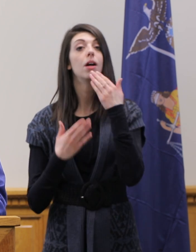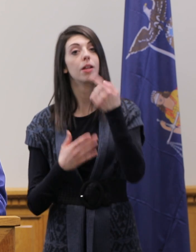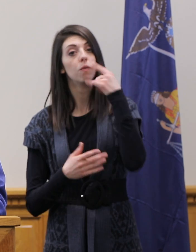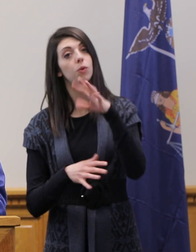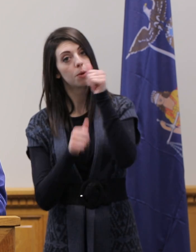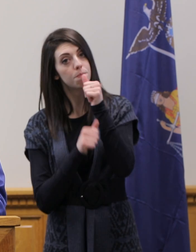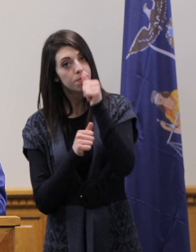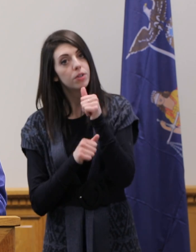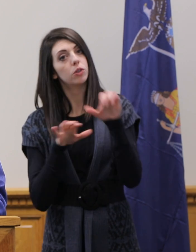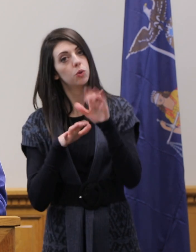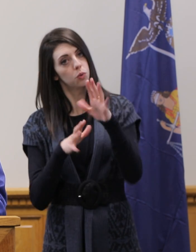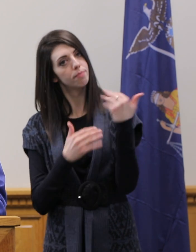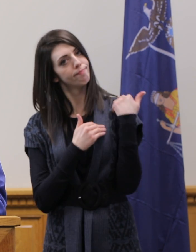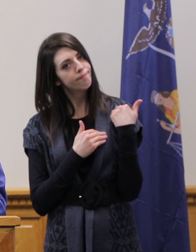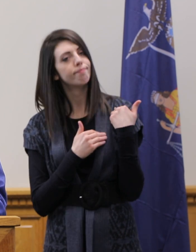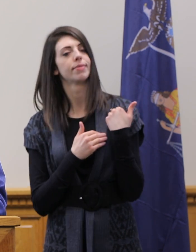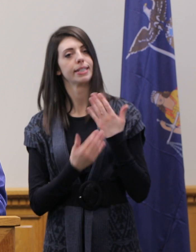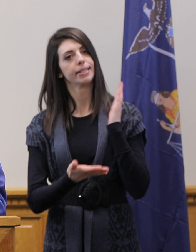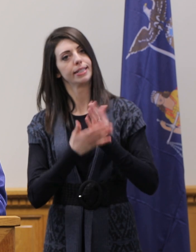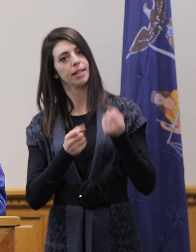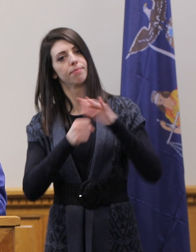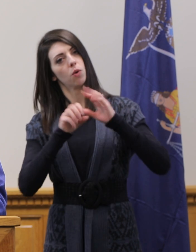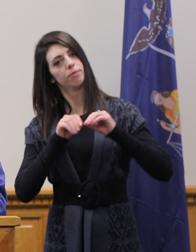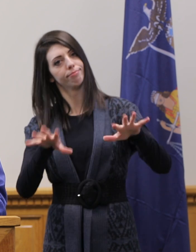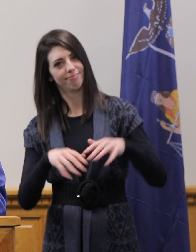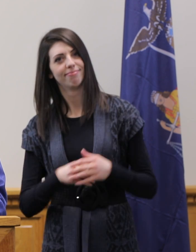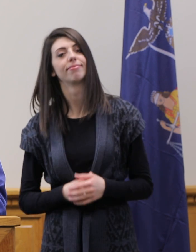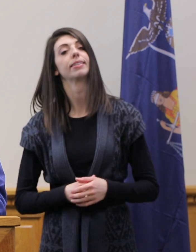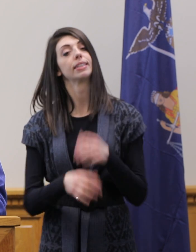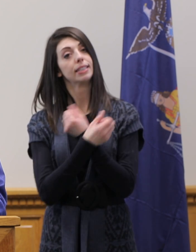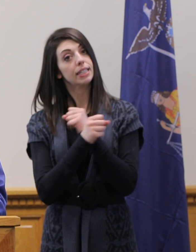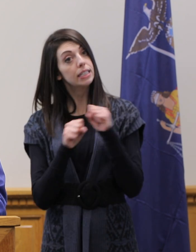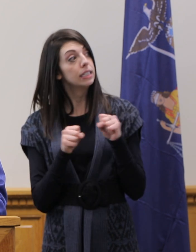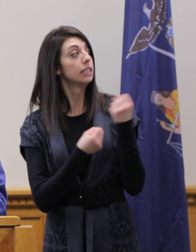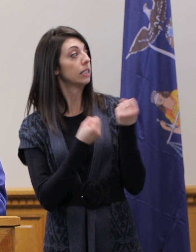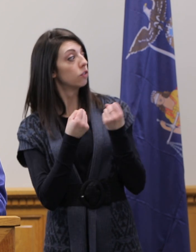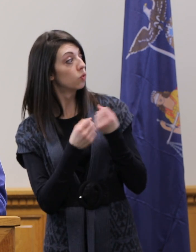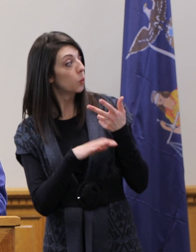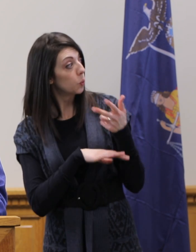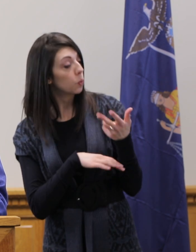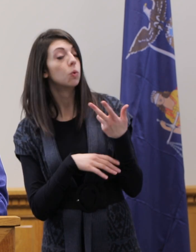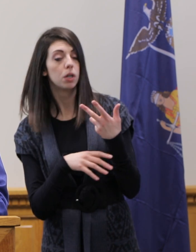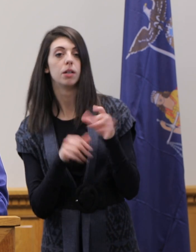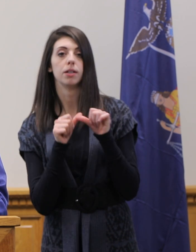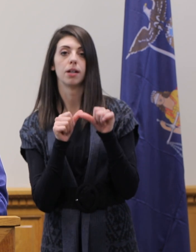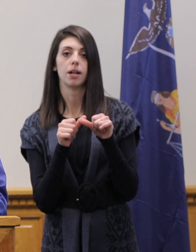your patience and for doing your part to prevent the spread of COVID-19. Stay safe on the roads and continue to